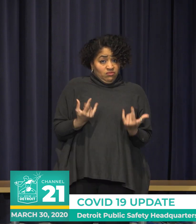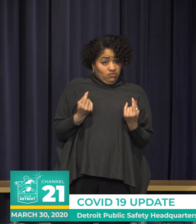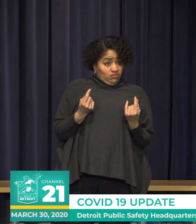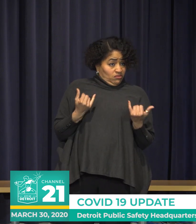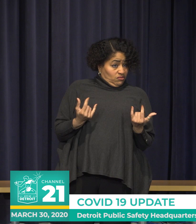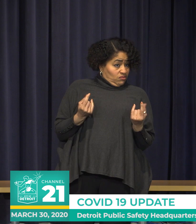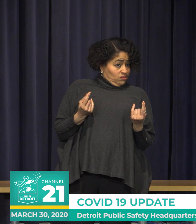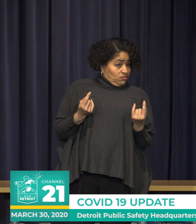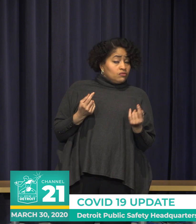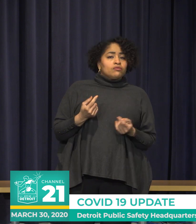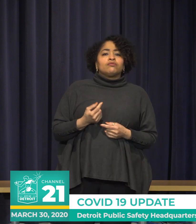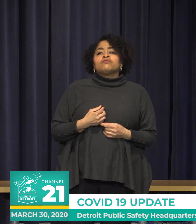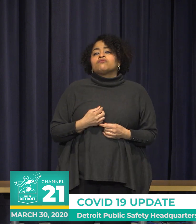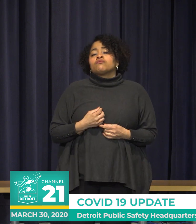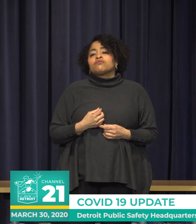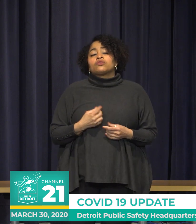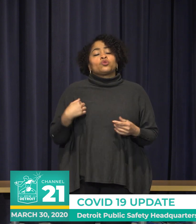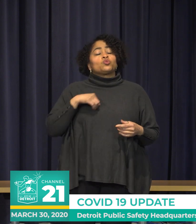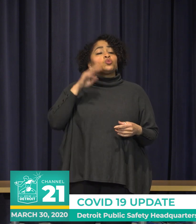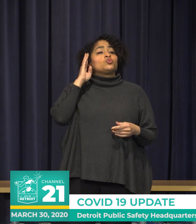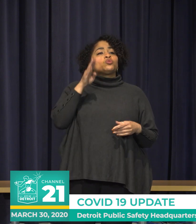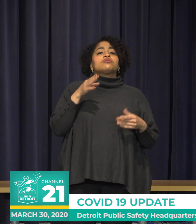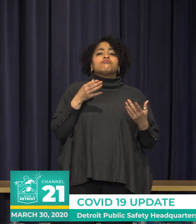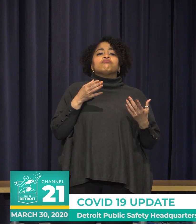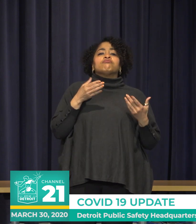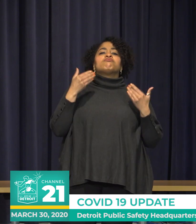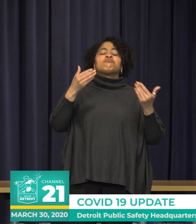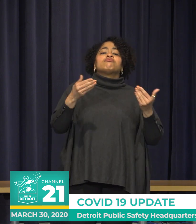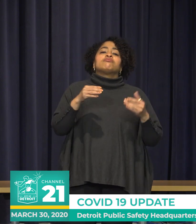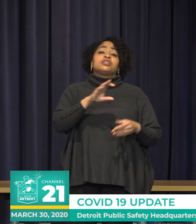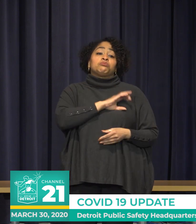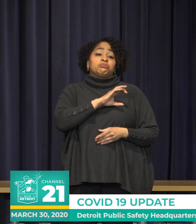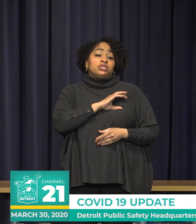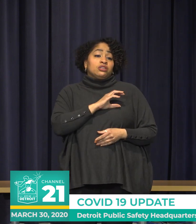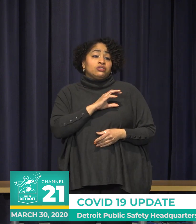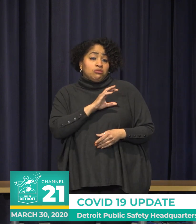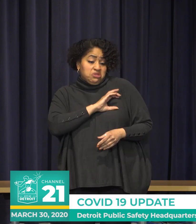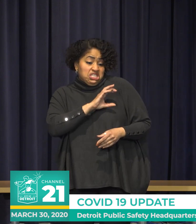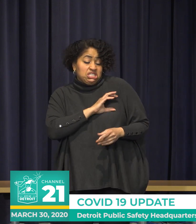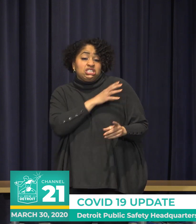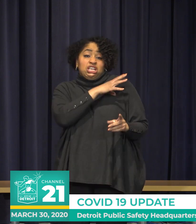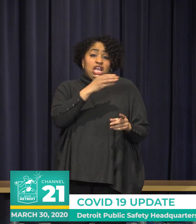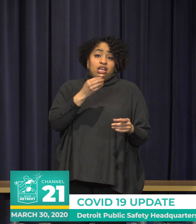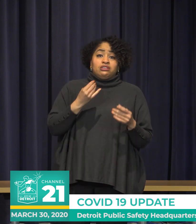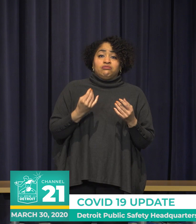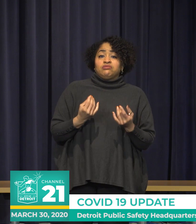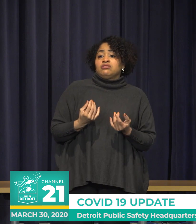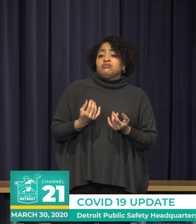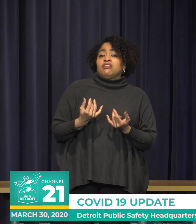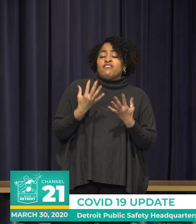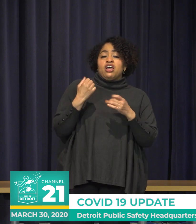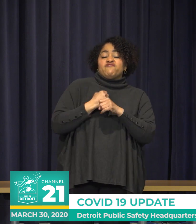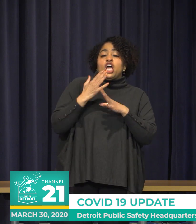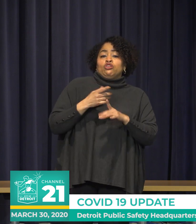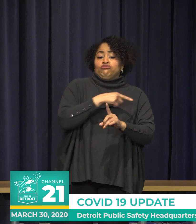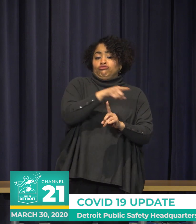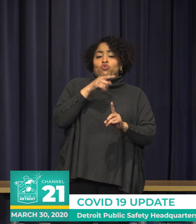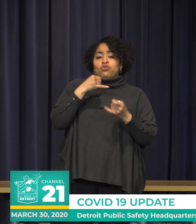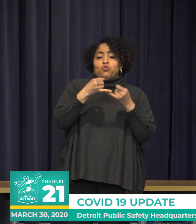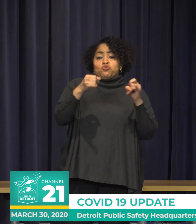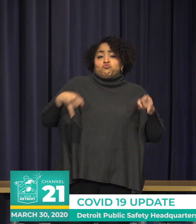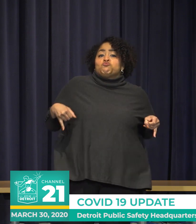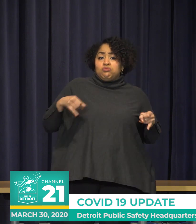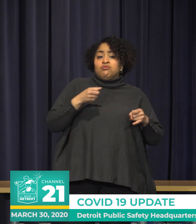is we are going to take the police officers and the firefighters that are quarantined, and in the next 2 days, the